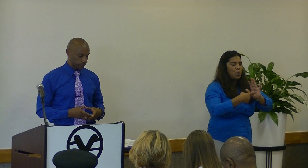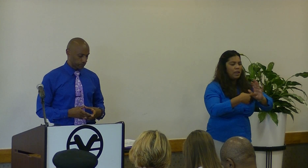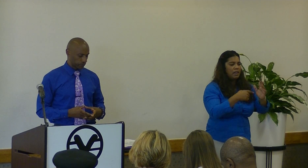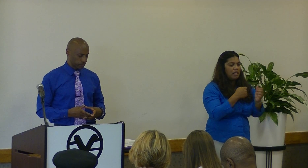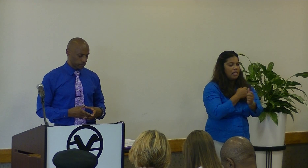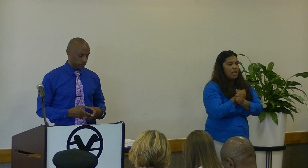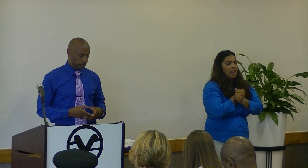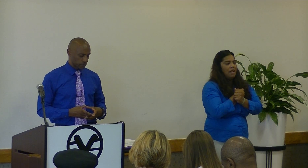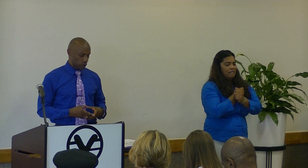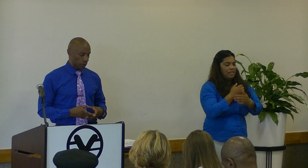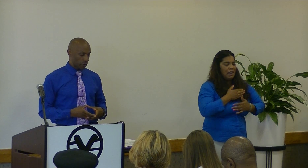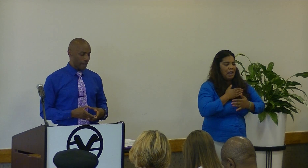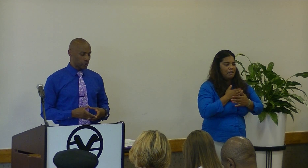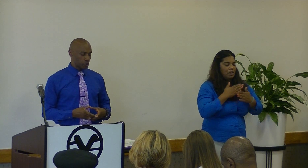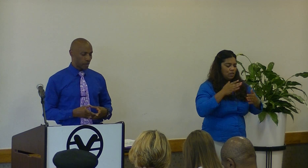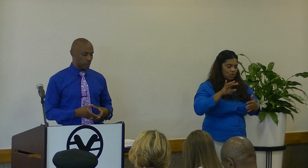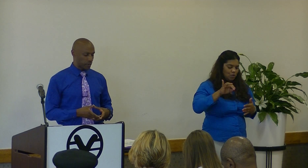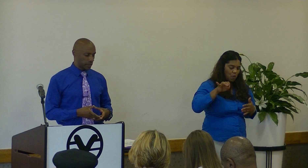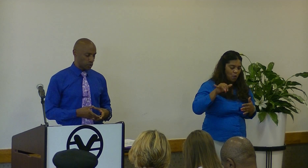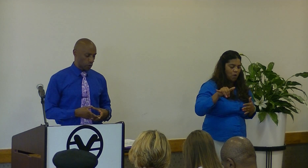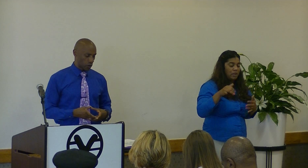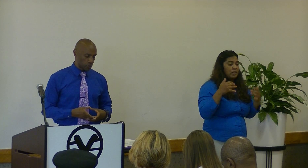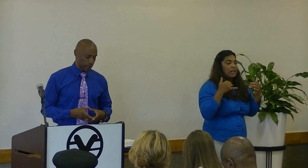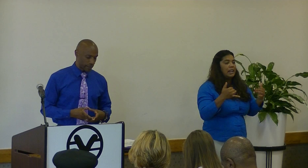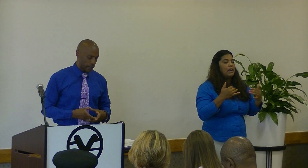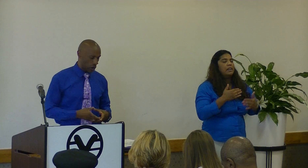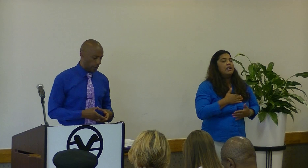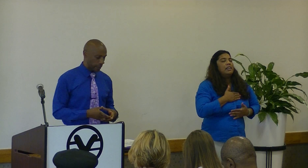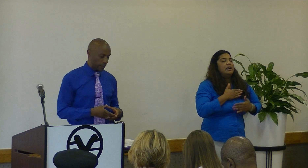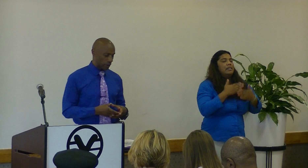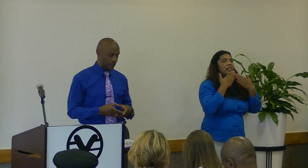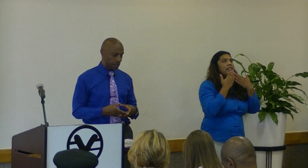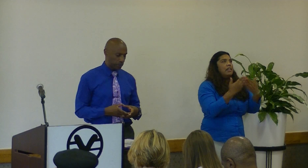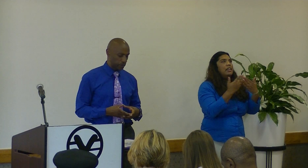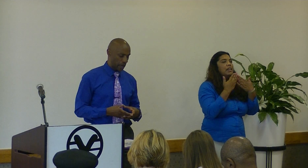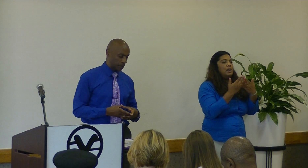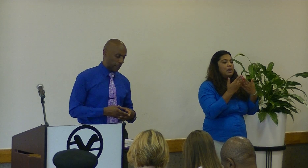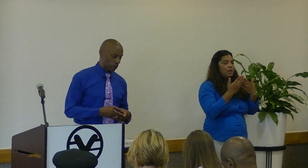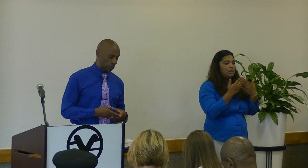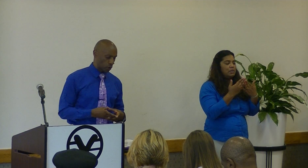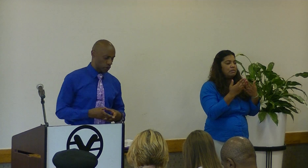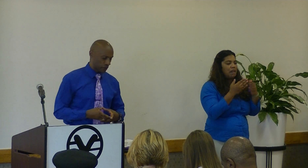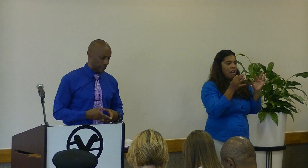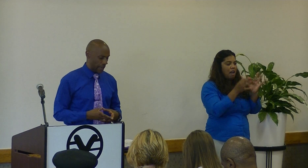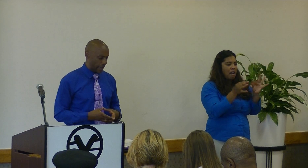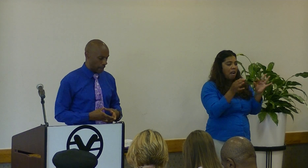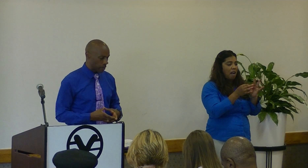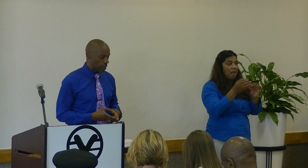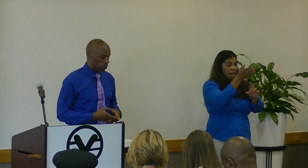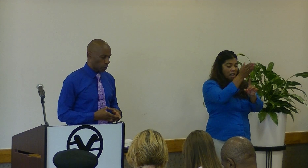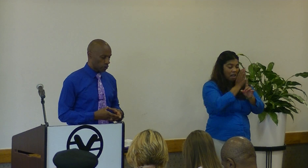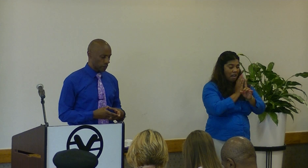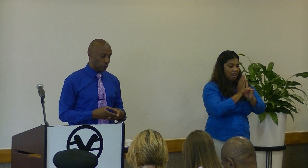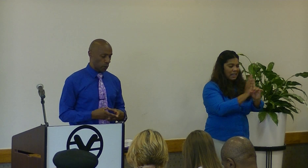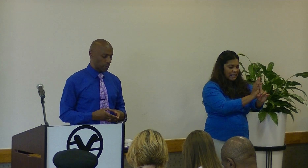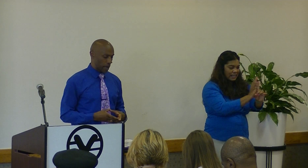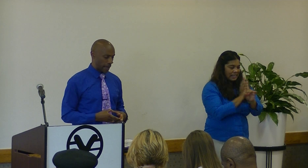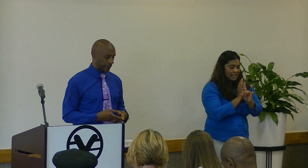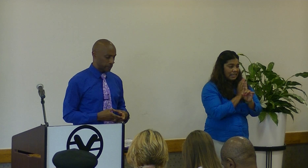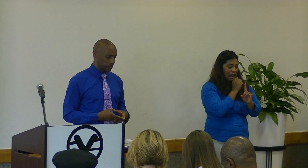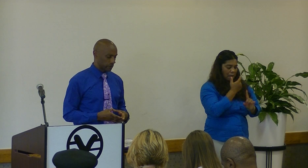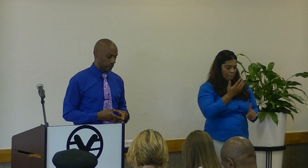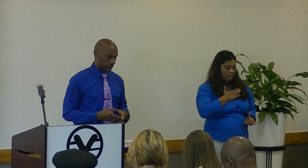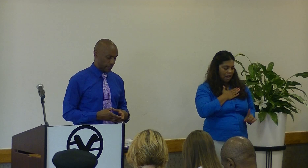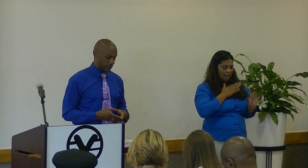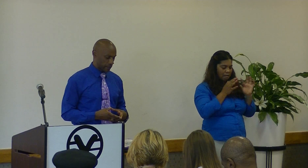experienced. So with gratitude, I speak these words, once again, knowing that they are not simply mine, but they are the words of the I am, the words of the one